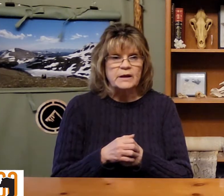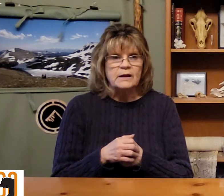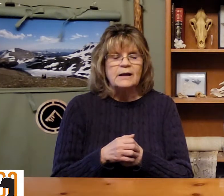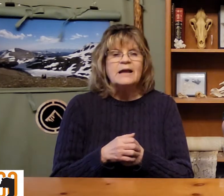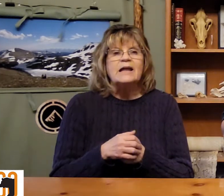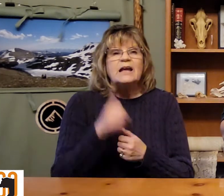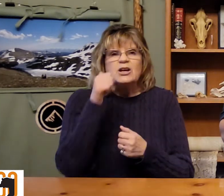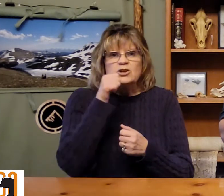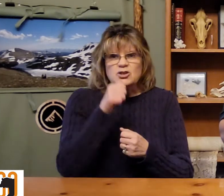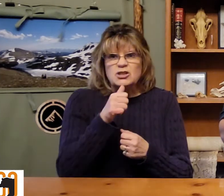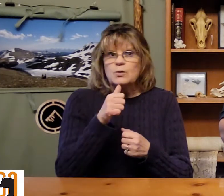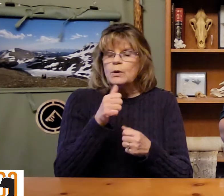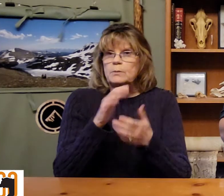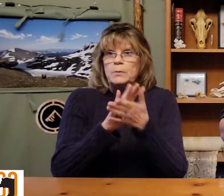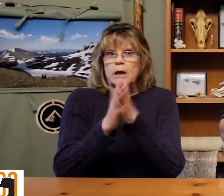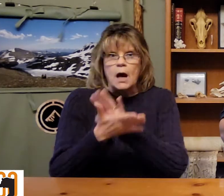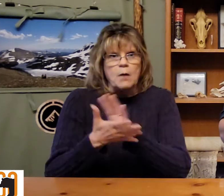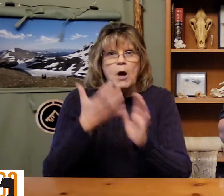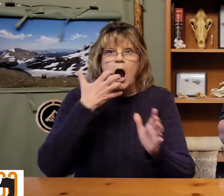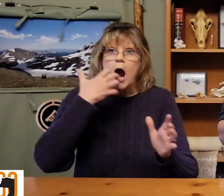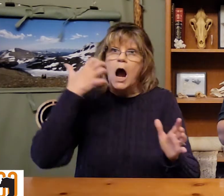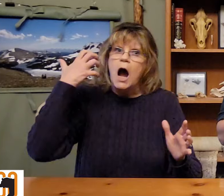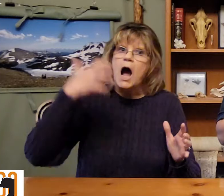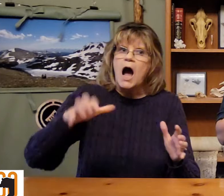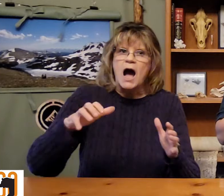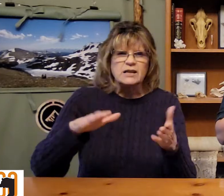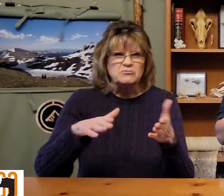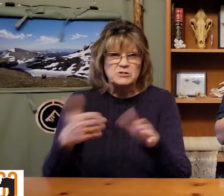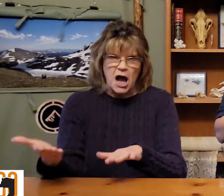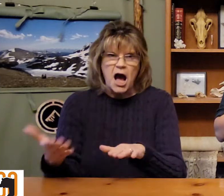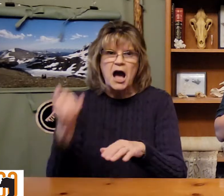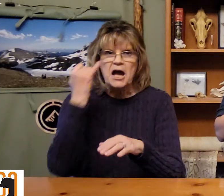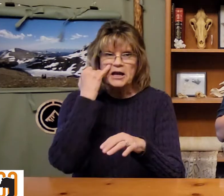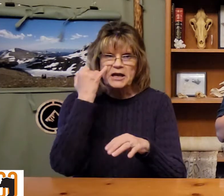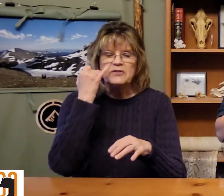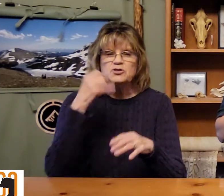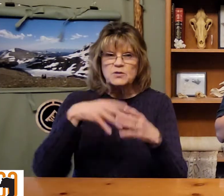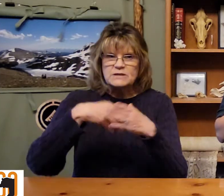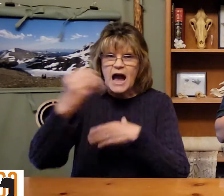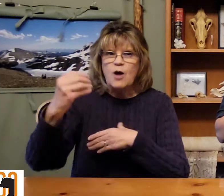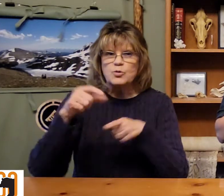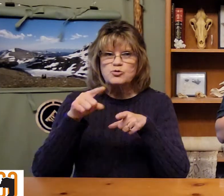And she would get much too hot during the day if she came out.